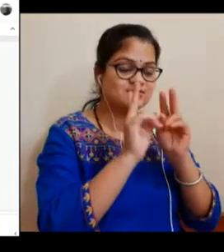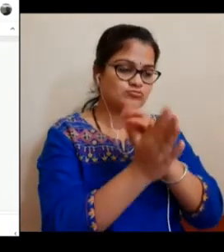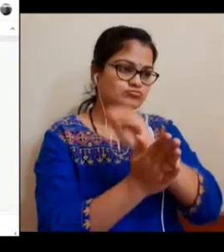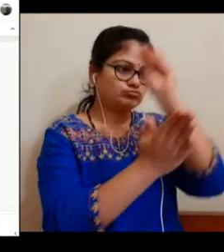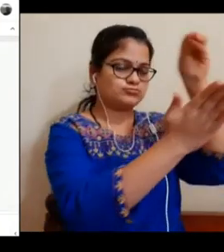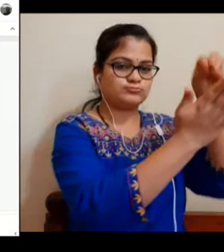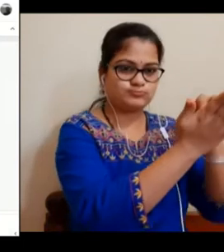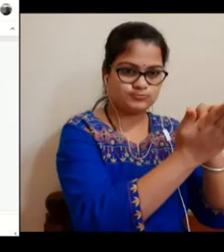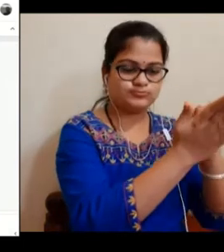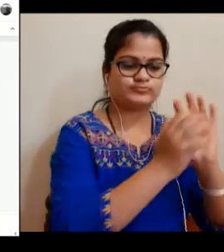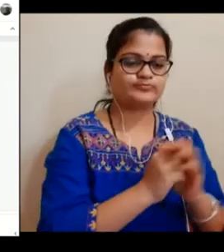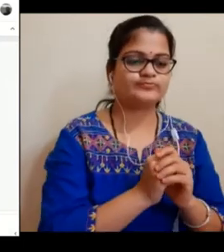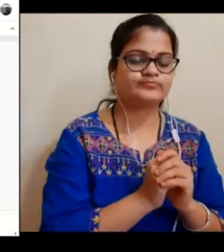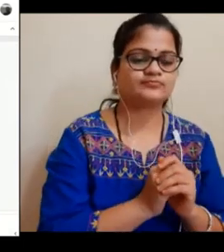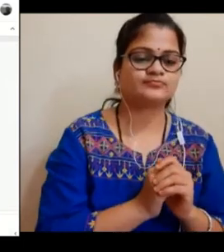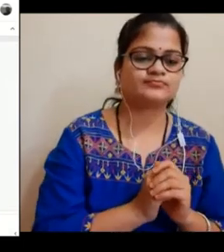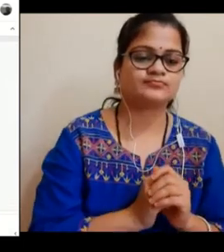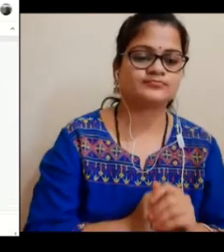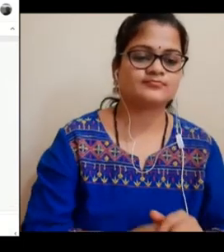chat box.